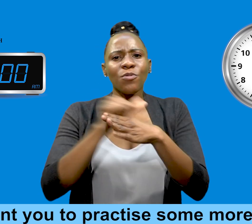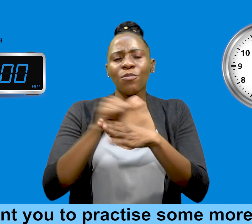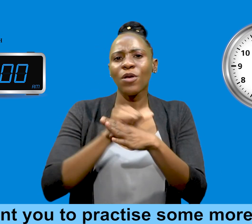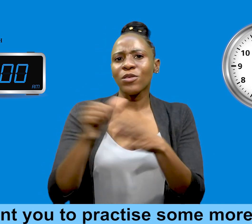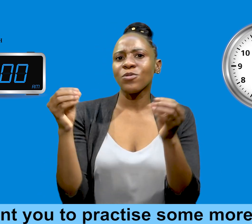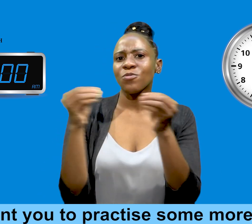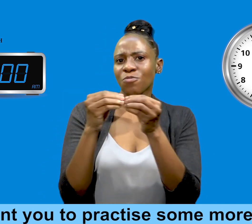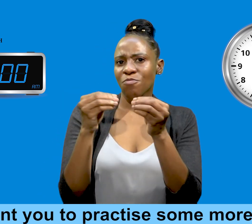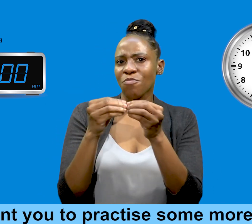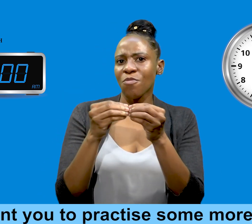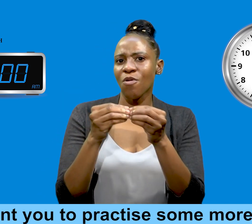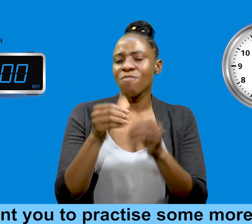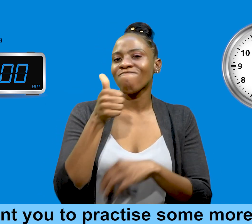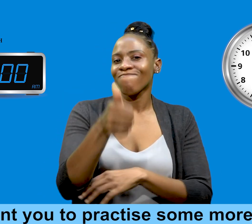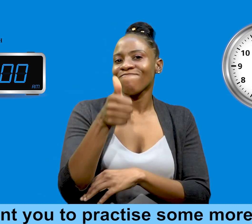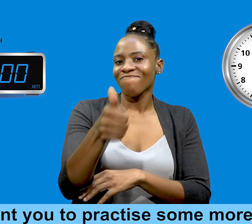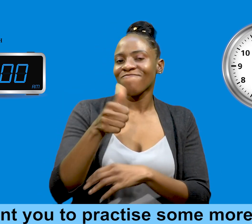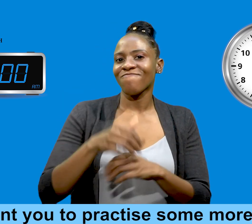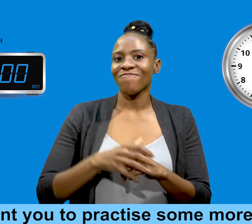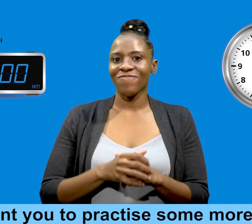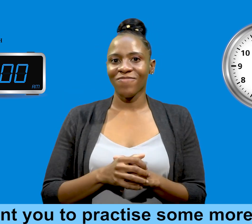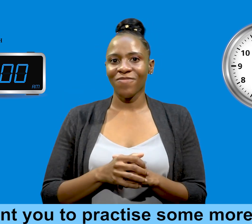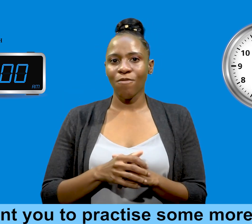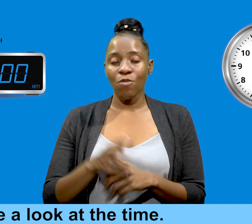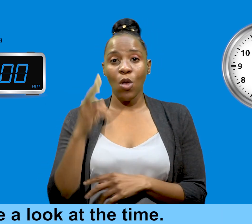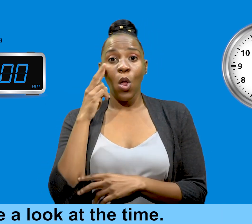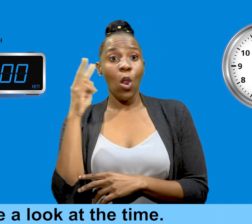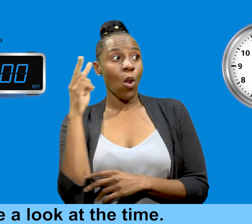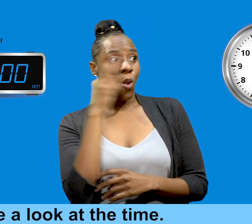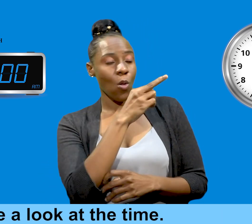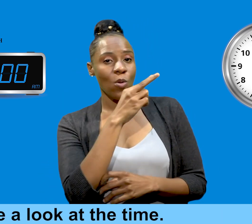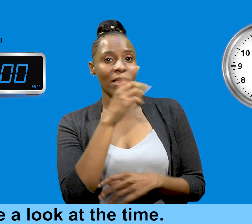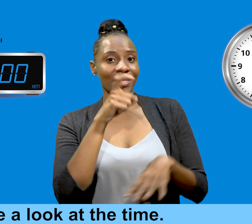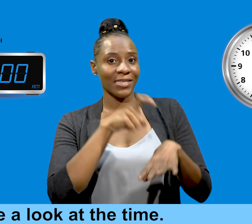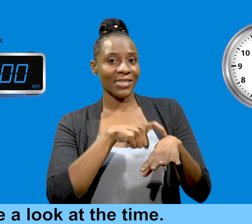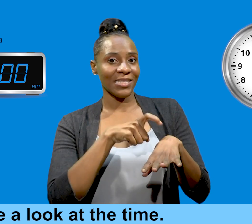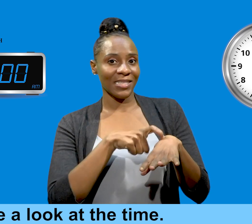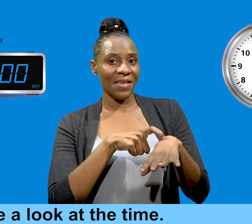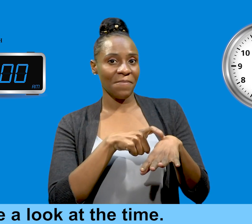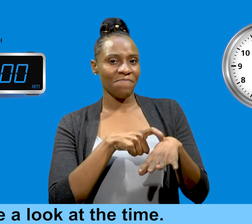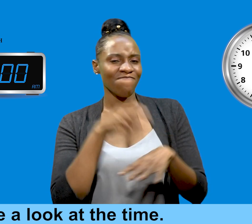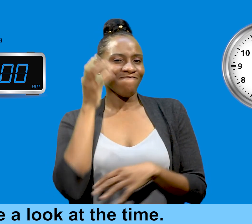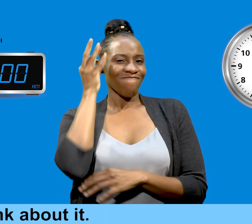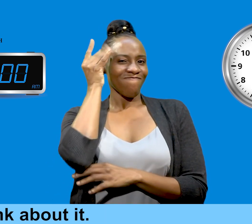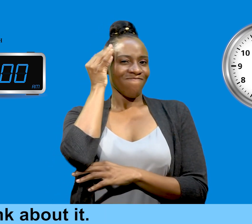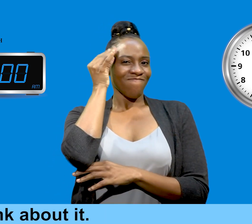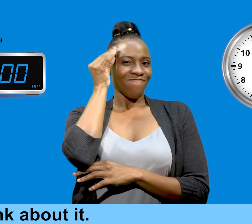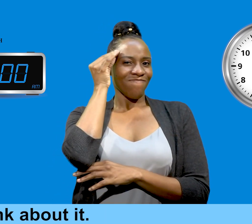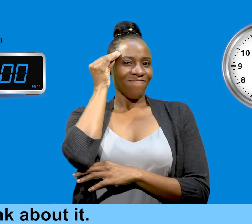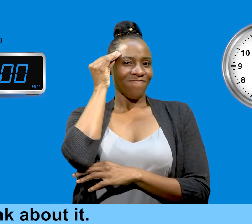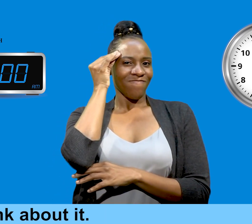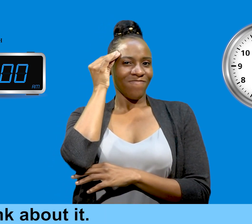I want you to practice some more by yourself. Take a look at the time. Think about